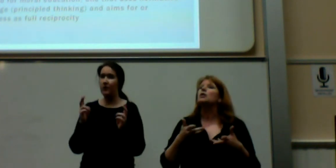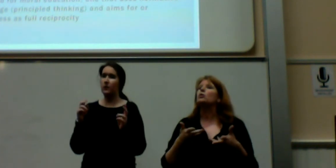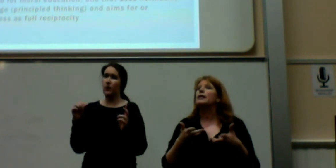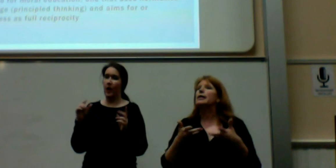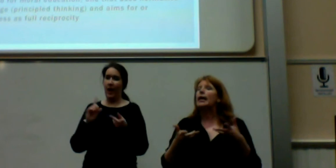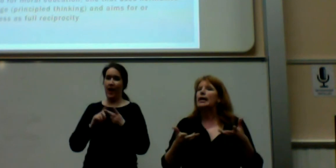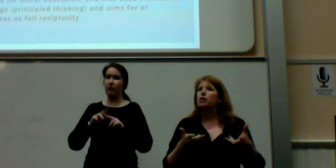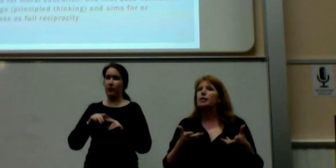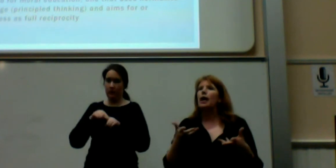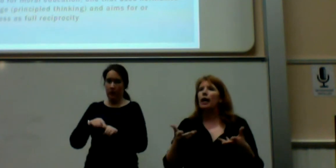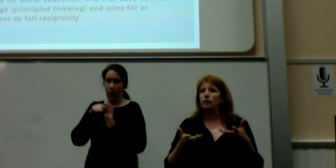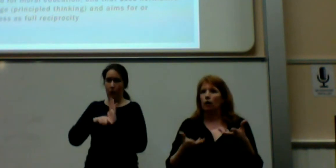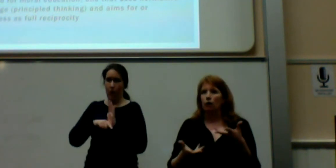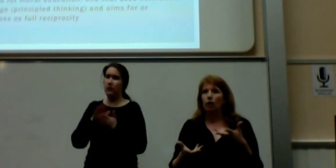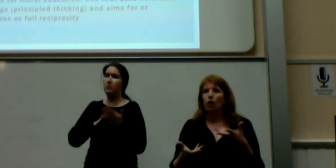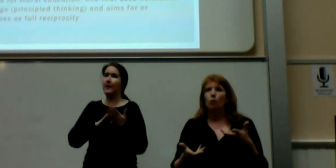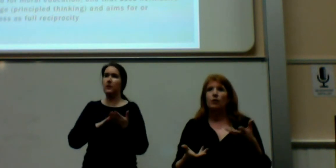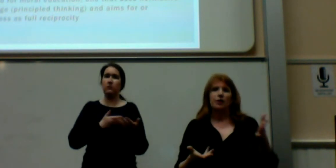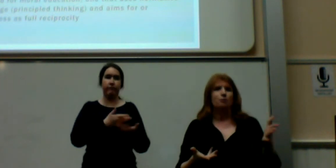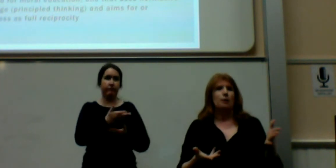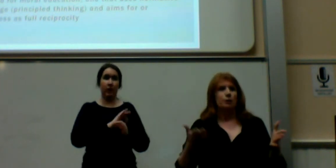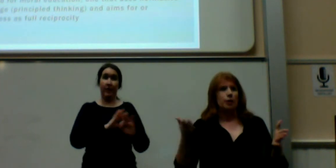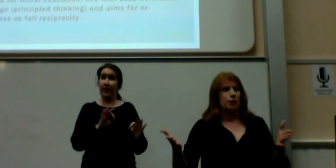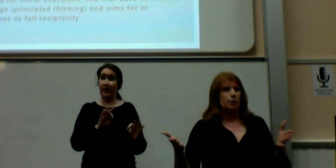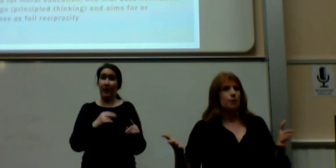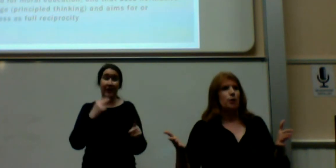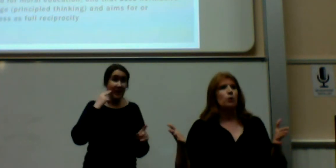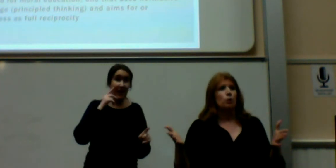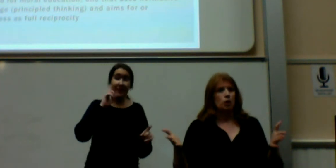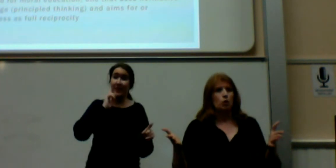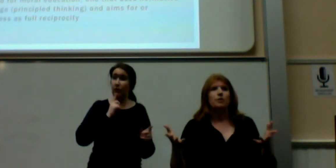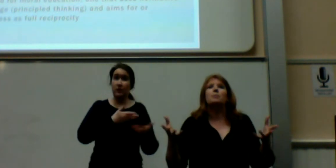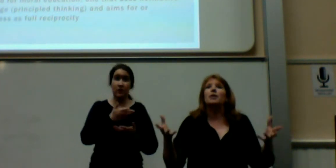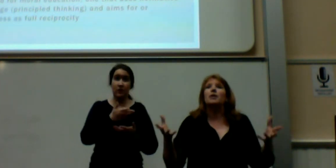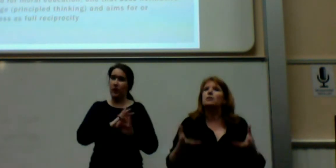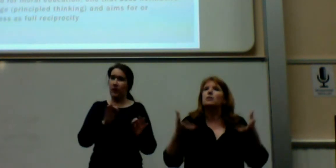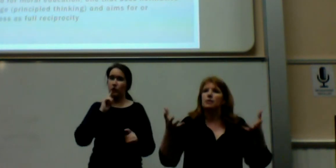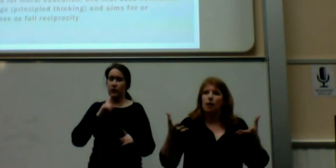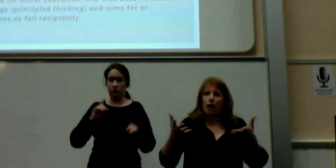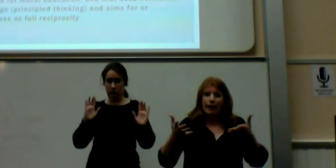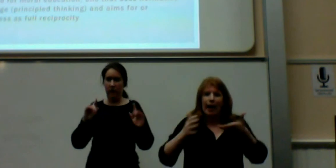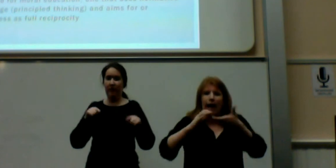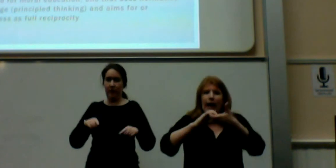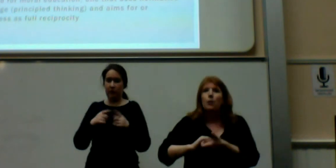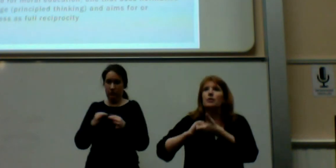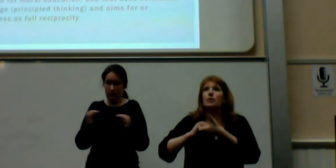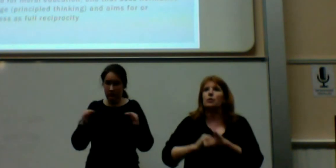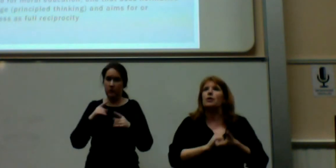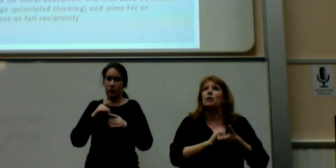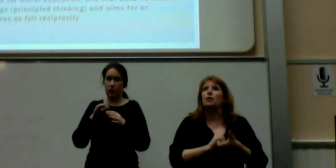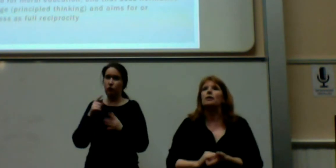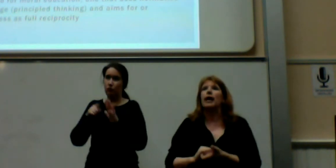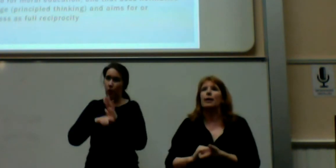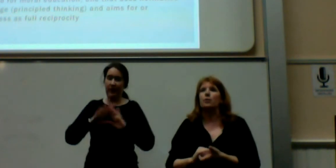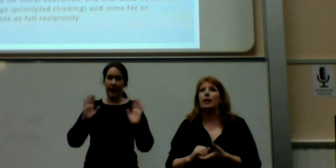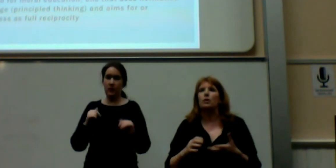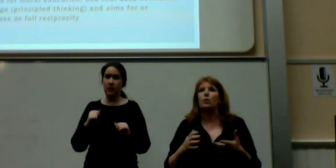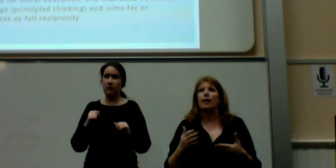ways, to engage in dialogue with deaf people and hearing people that we work with to be able to decide how is it that we